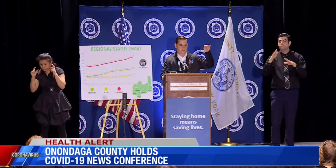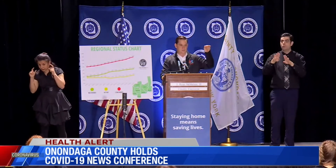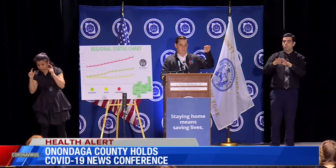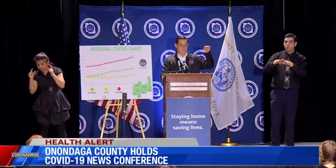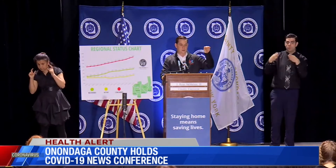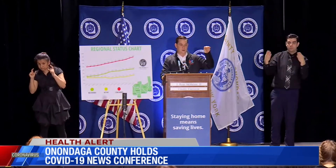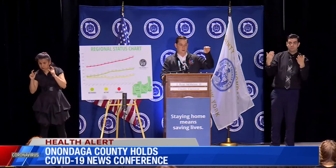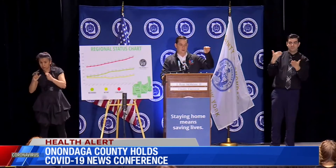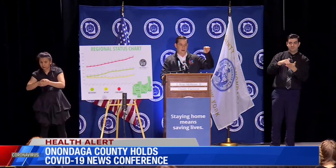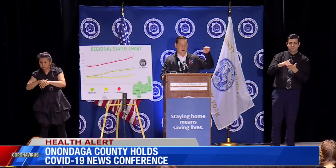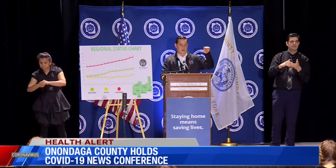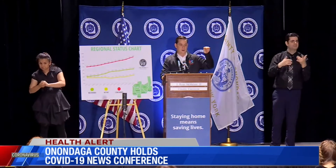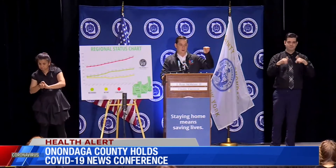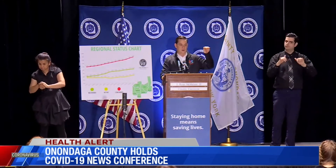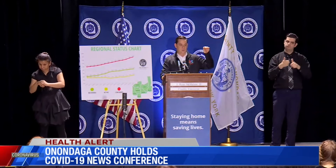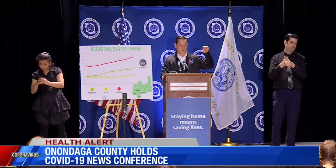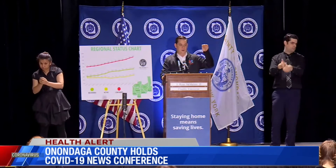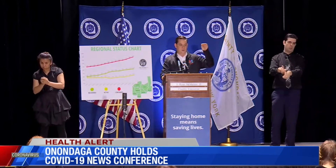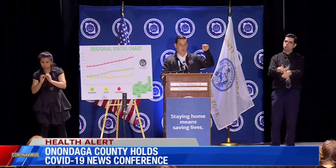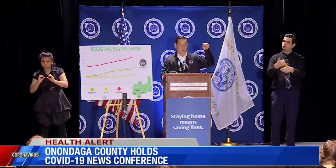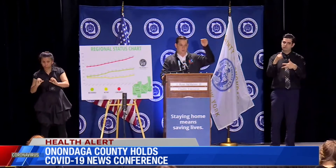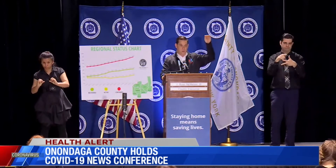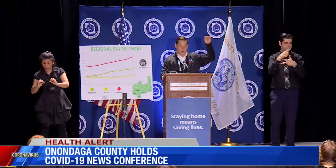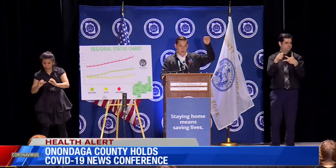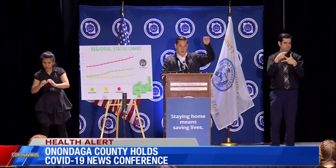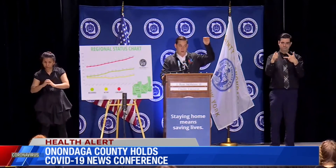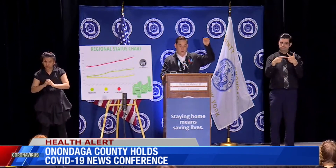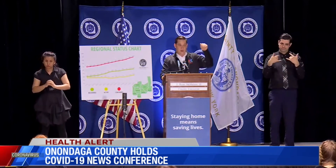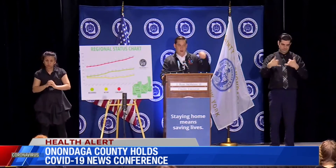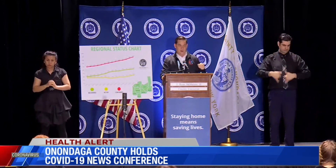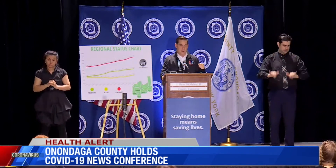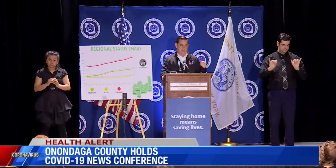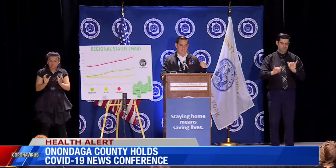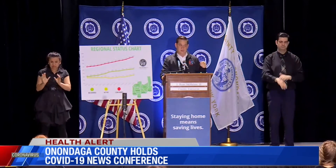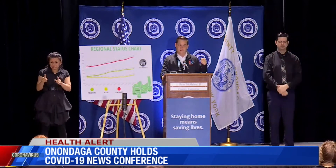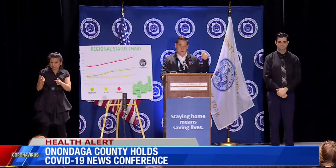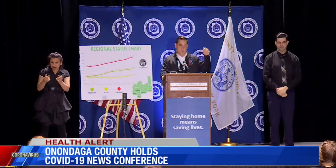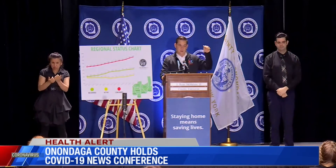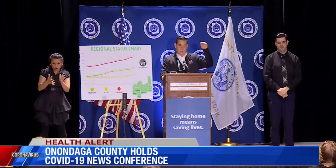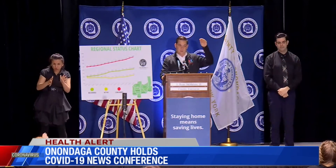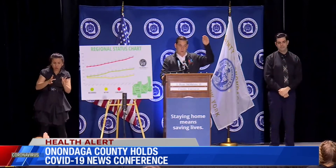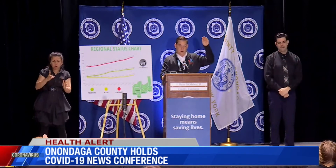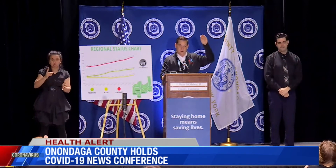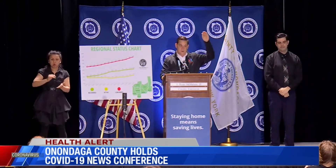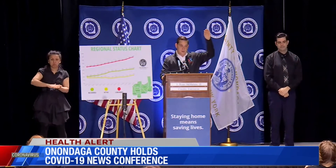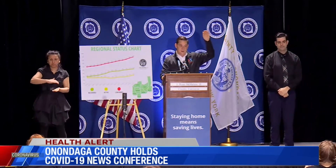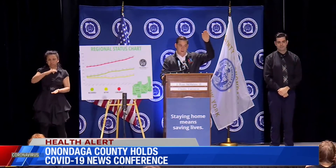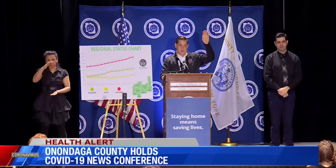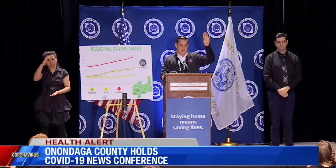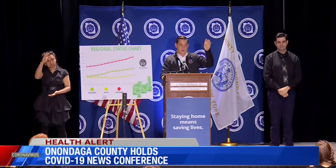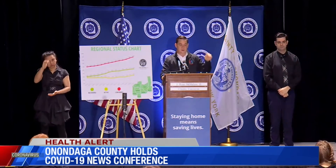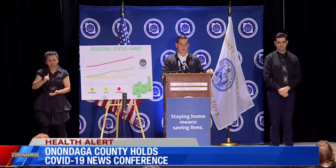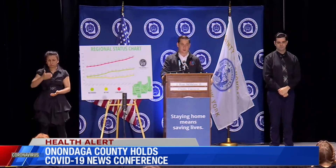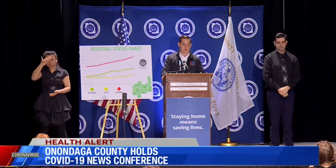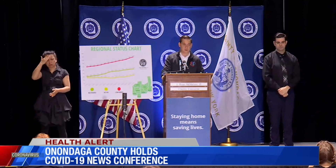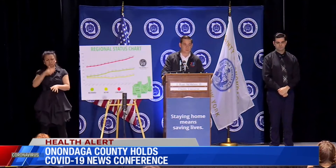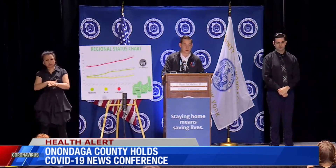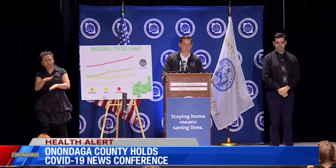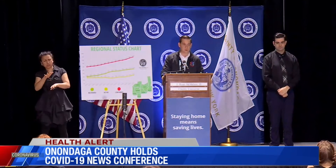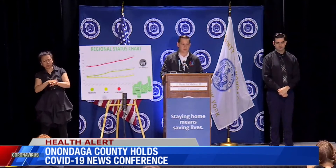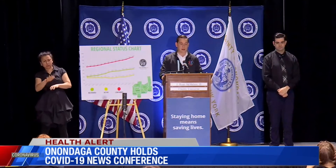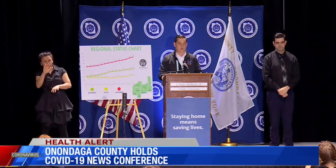spread a day. It'll be 20 to 40, and then you get over that 40 to 60, then all of a